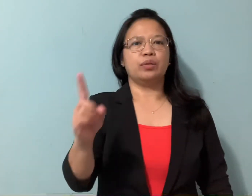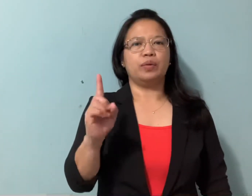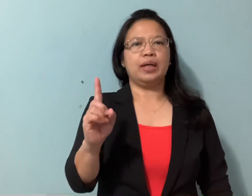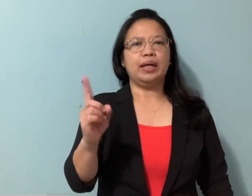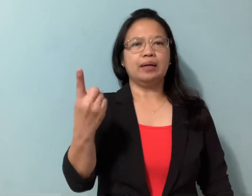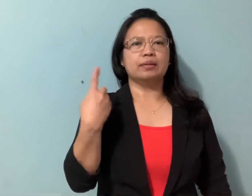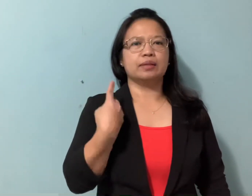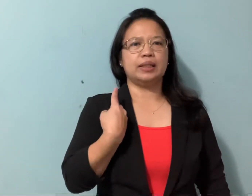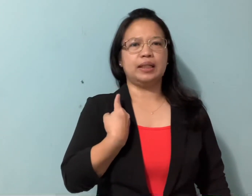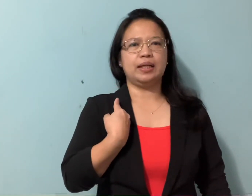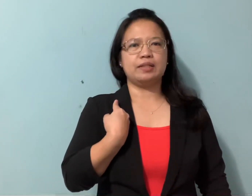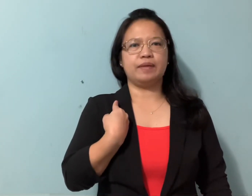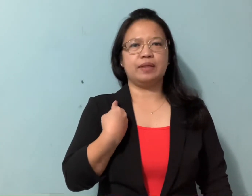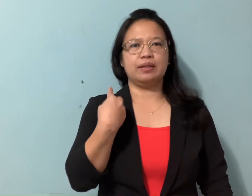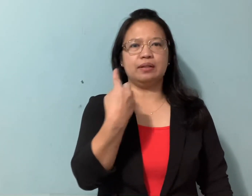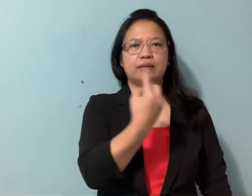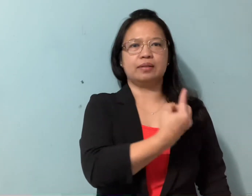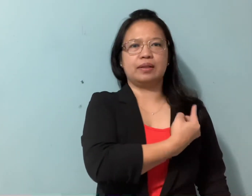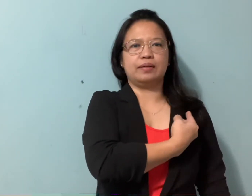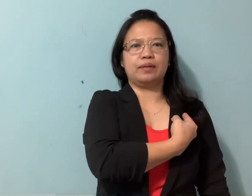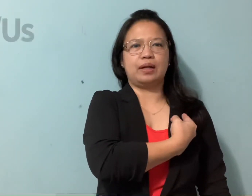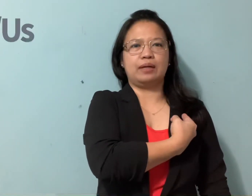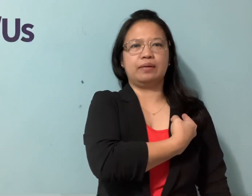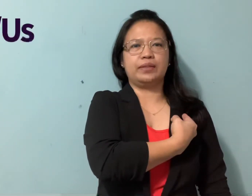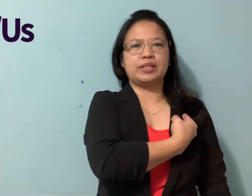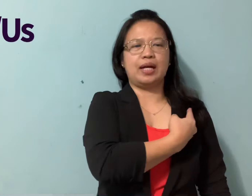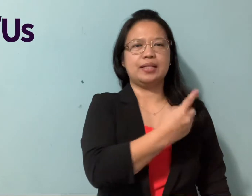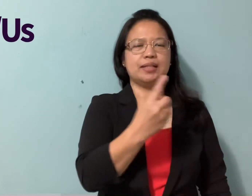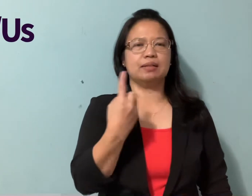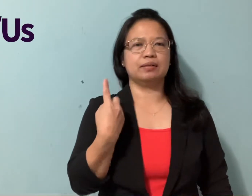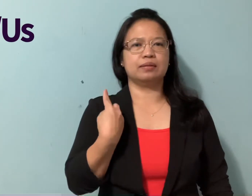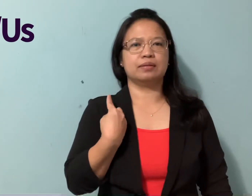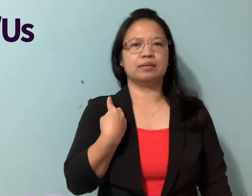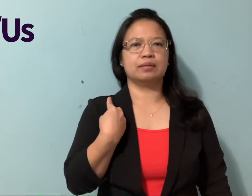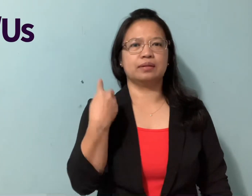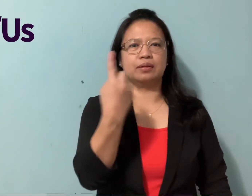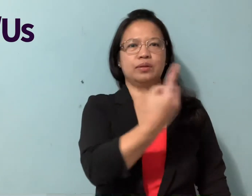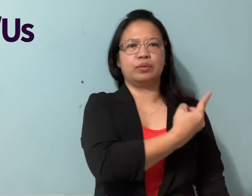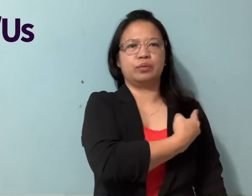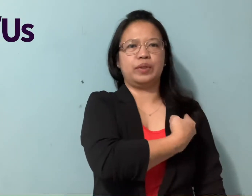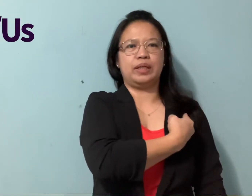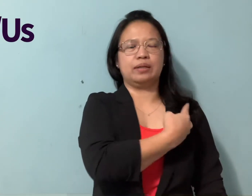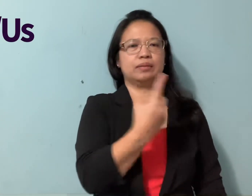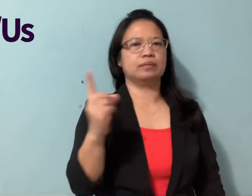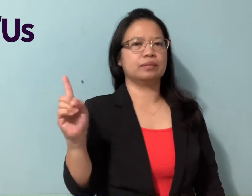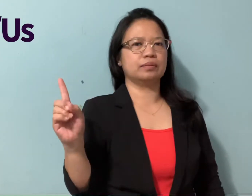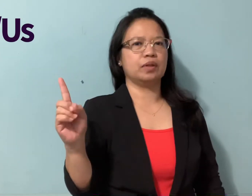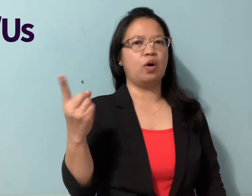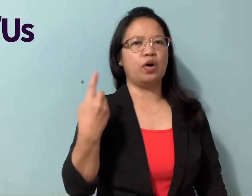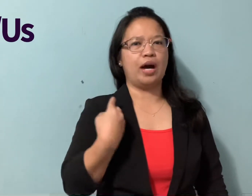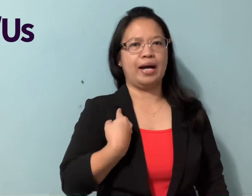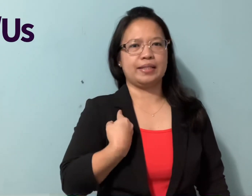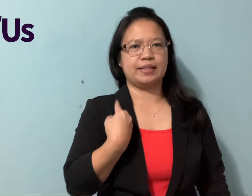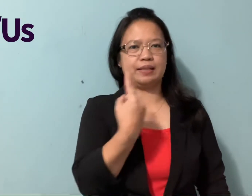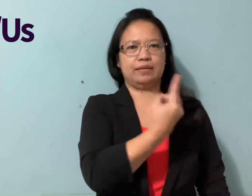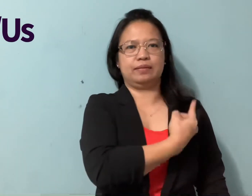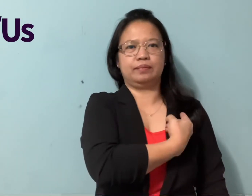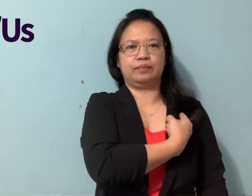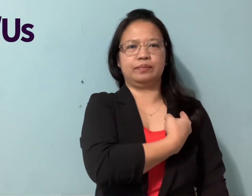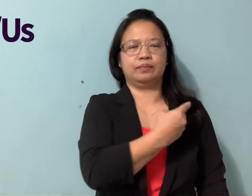We, index finger around our chest, we or us.